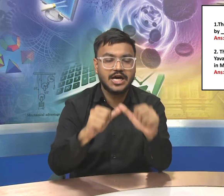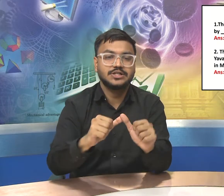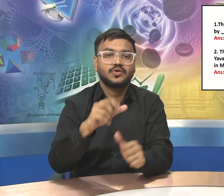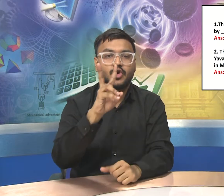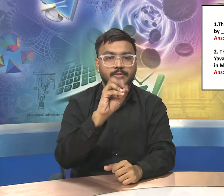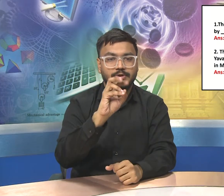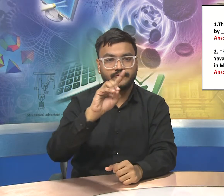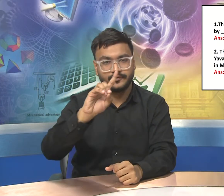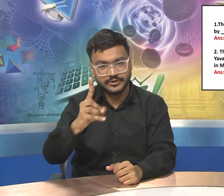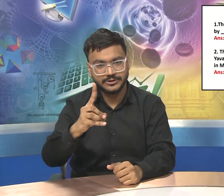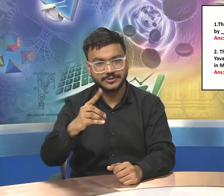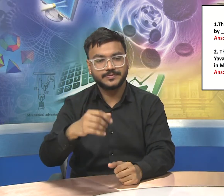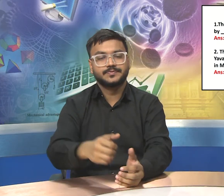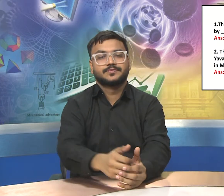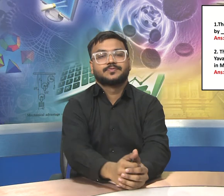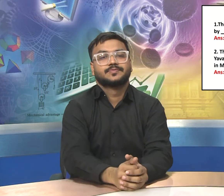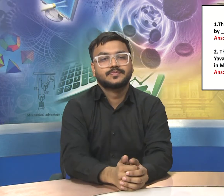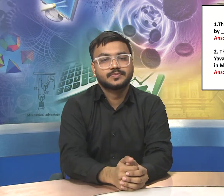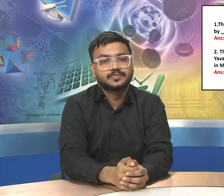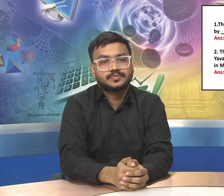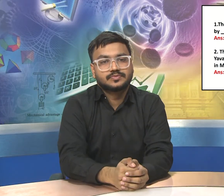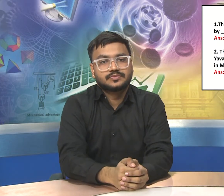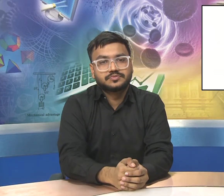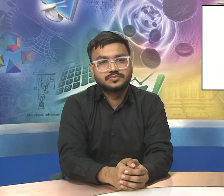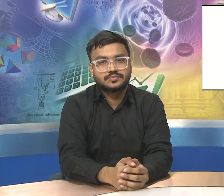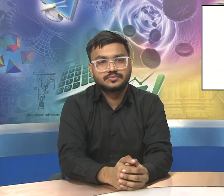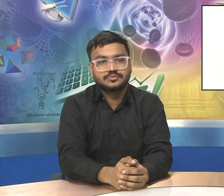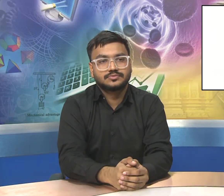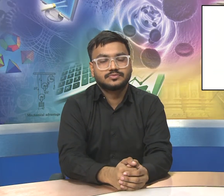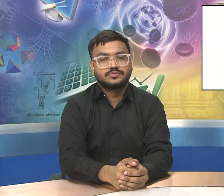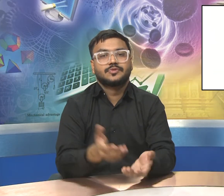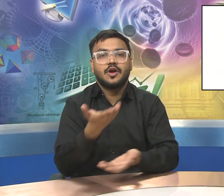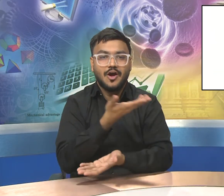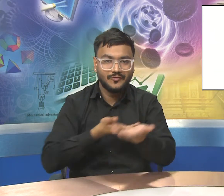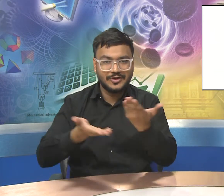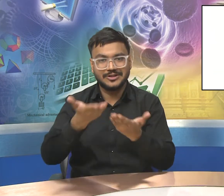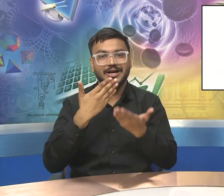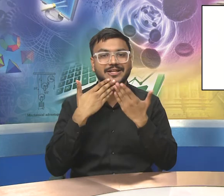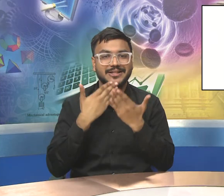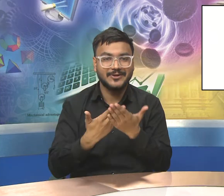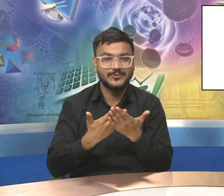And the answer is 2001. Thank you.